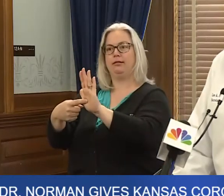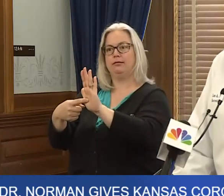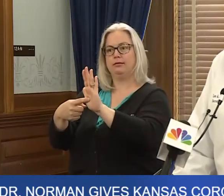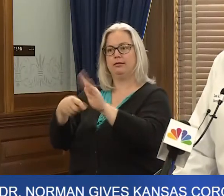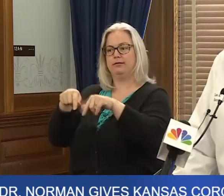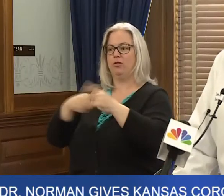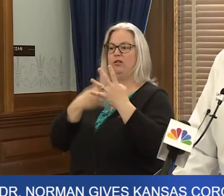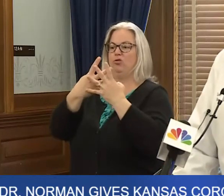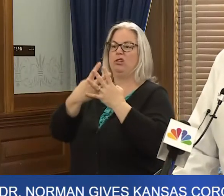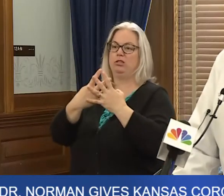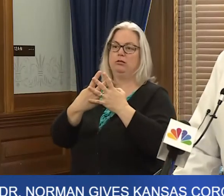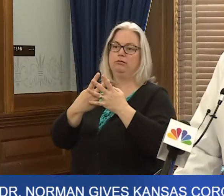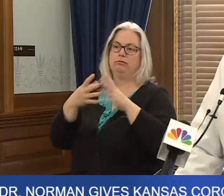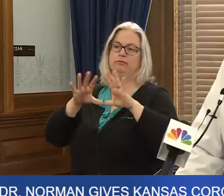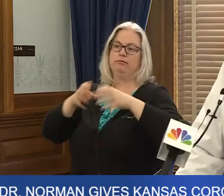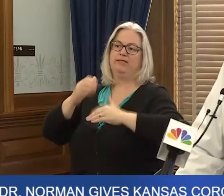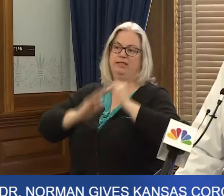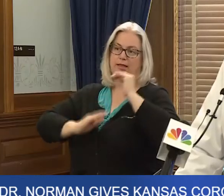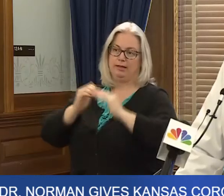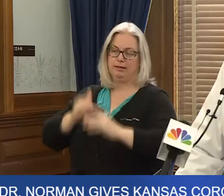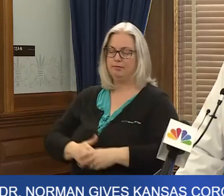in the correctional institutions.